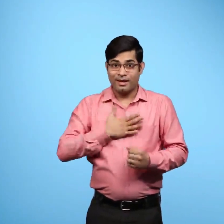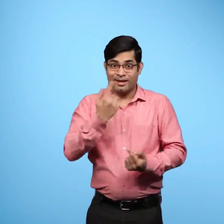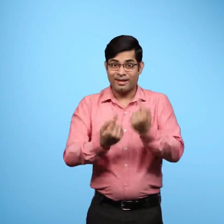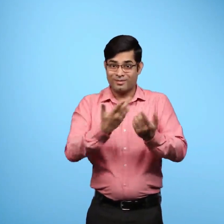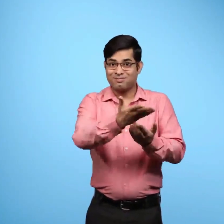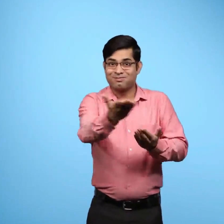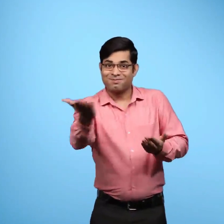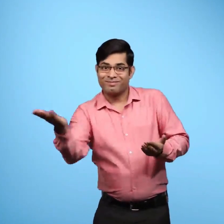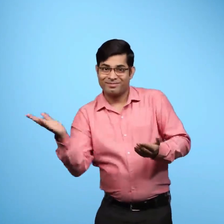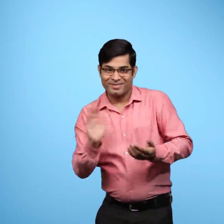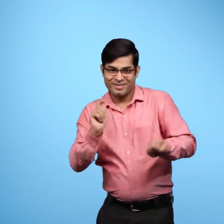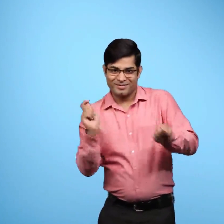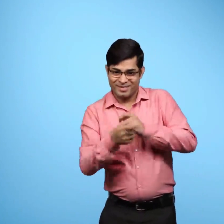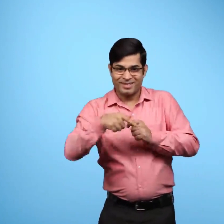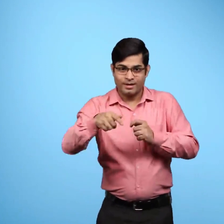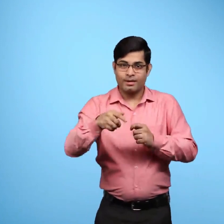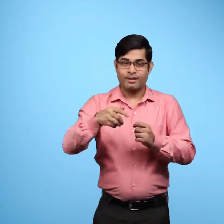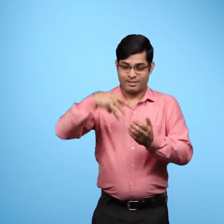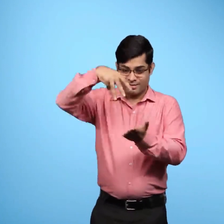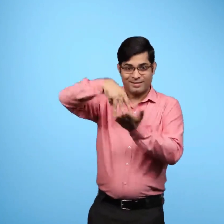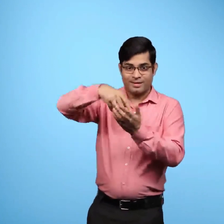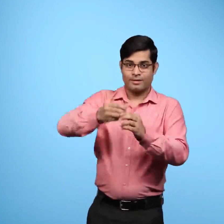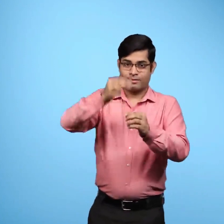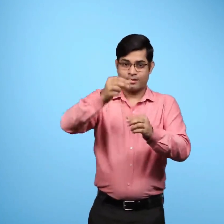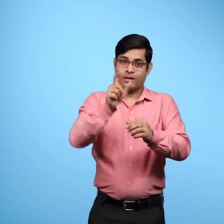They keep these in a corner of the room.